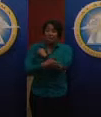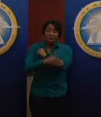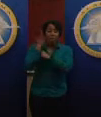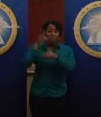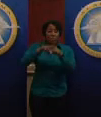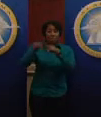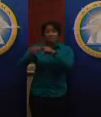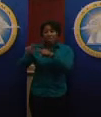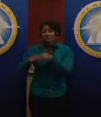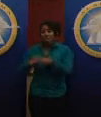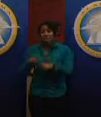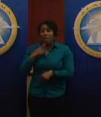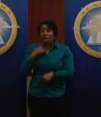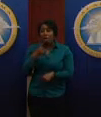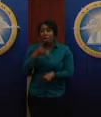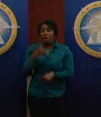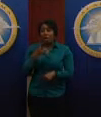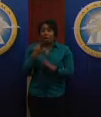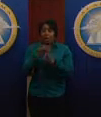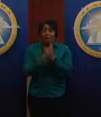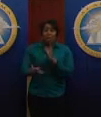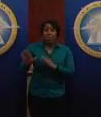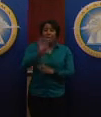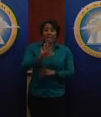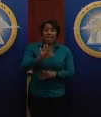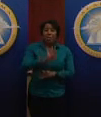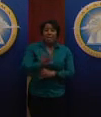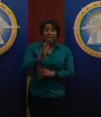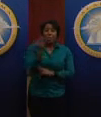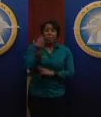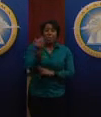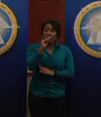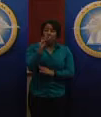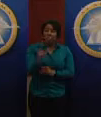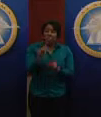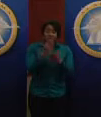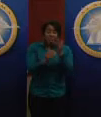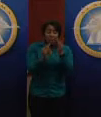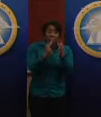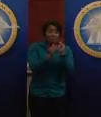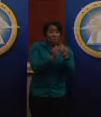about 15%. In some communities, it's only about 3%